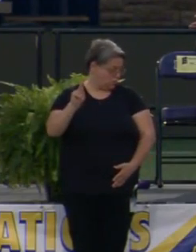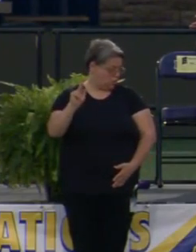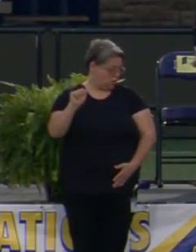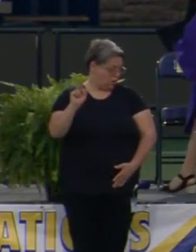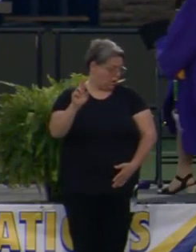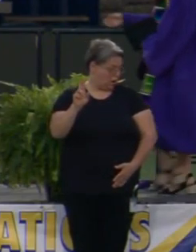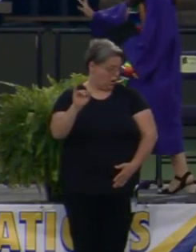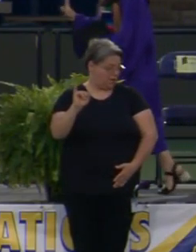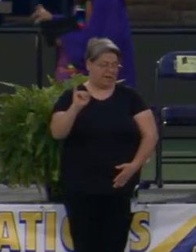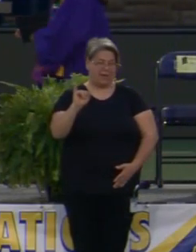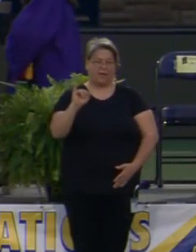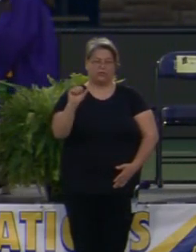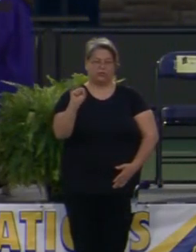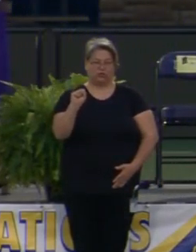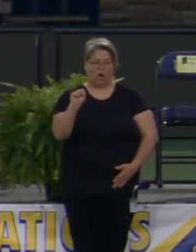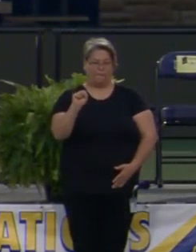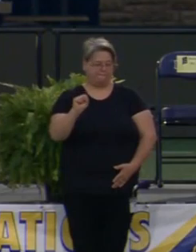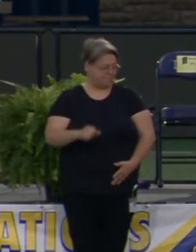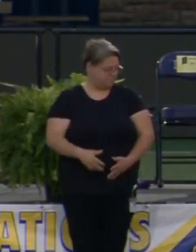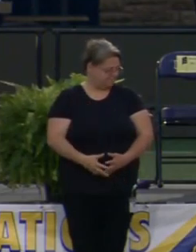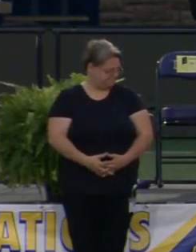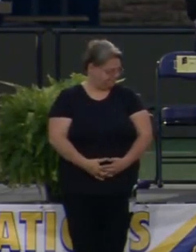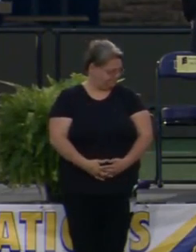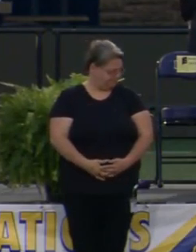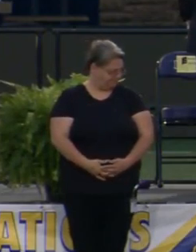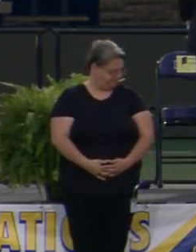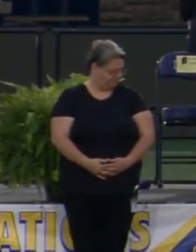Nakari Sharp.